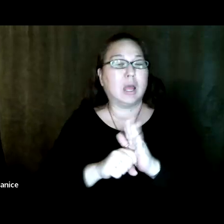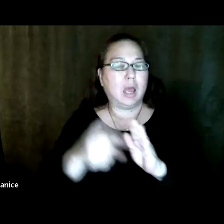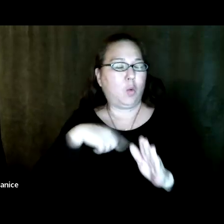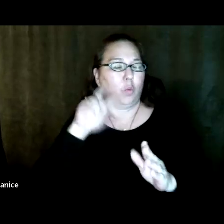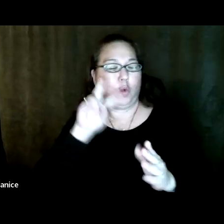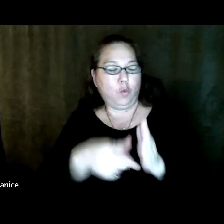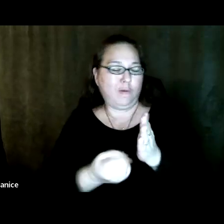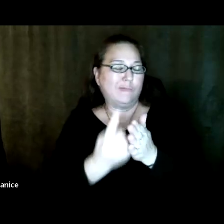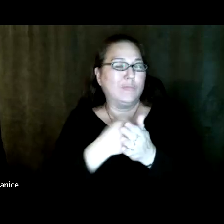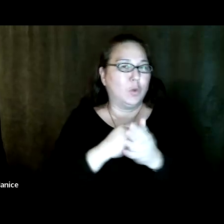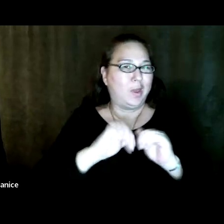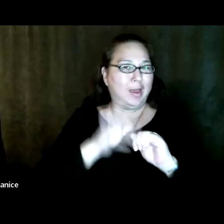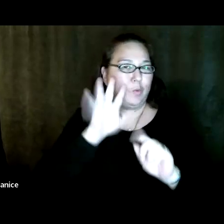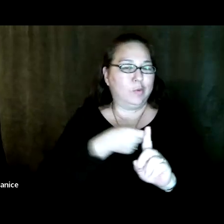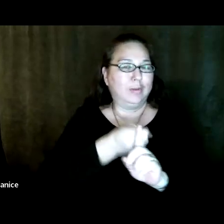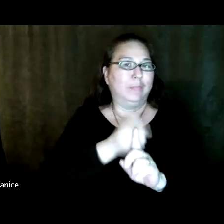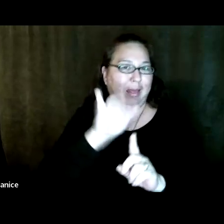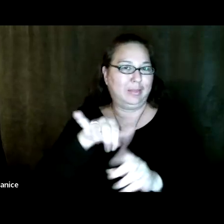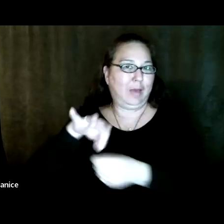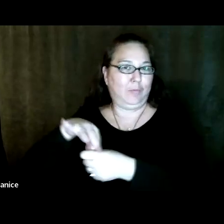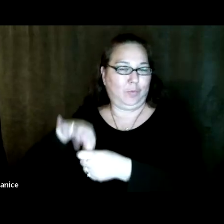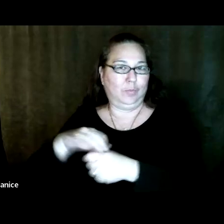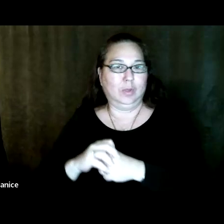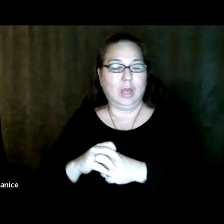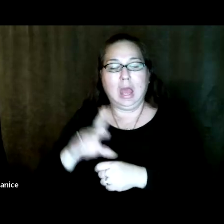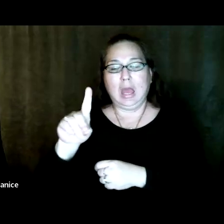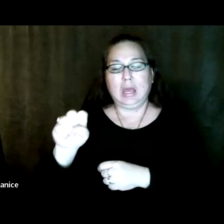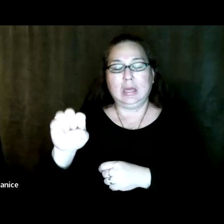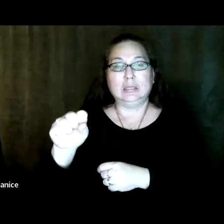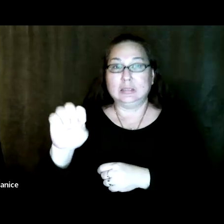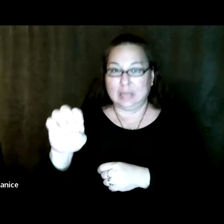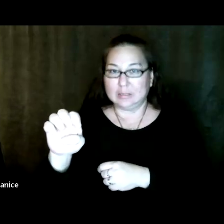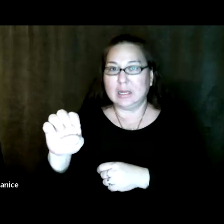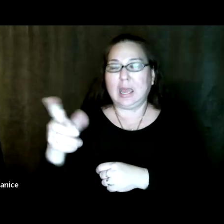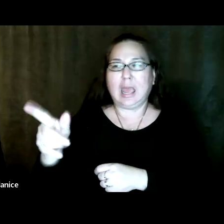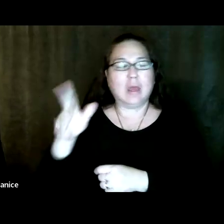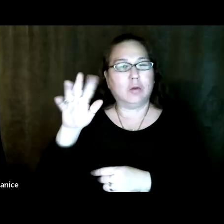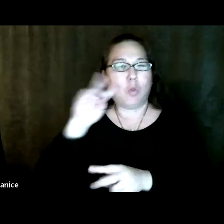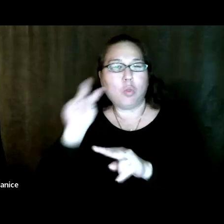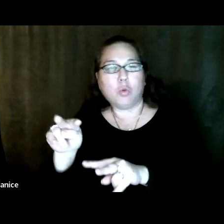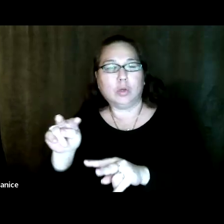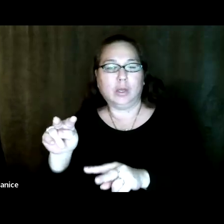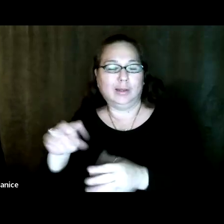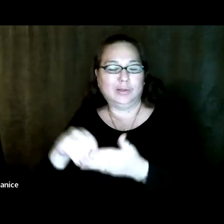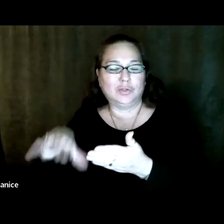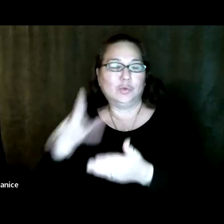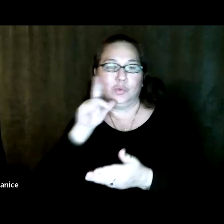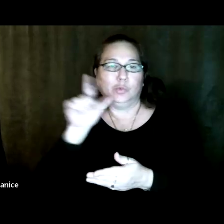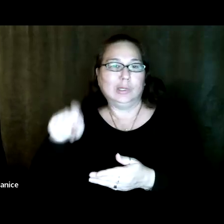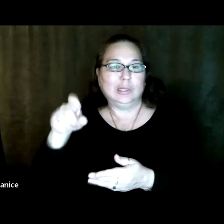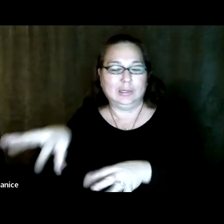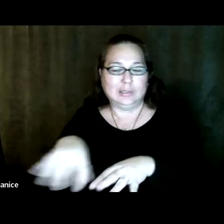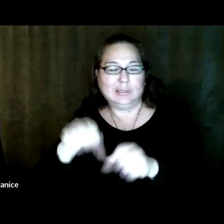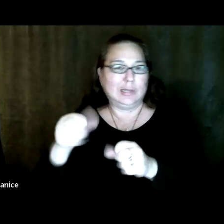initial guidance from DESE concerning students who need to retake the MCAS. We expect more information about how districts